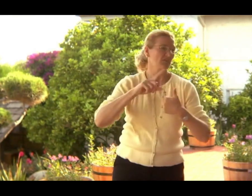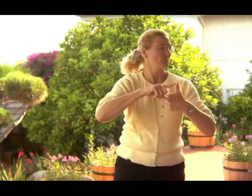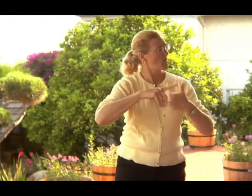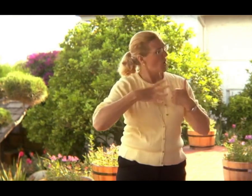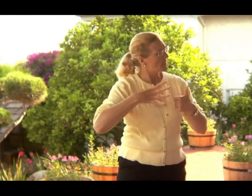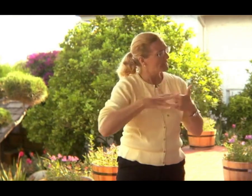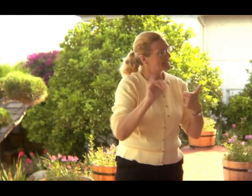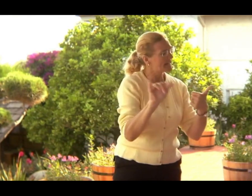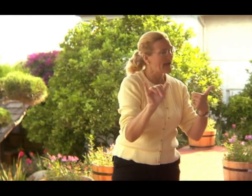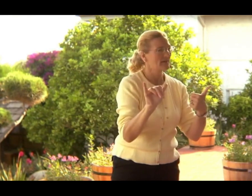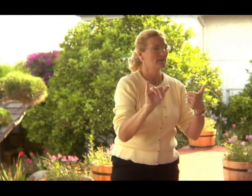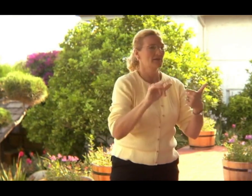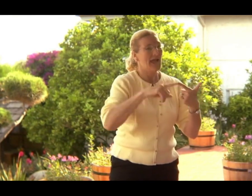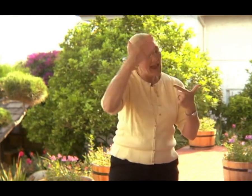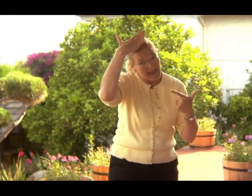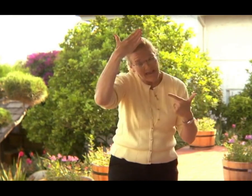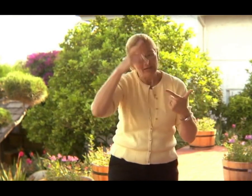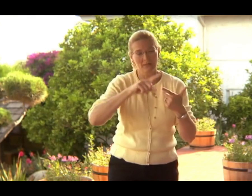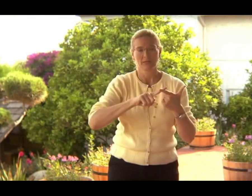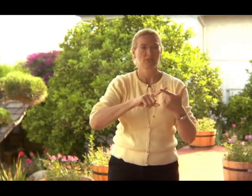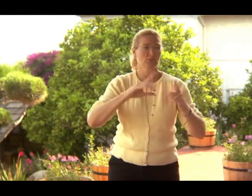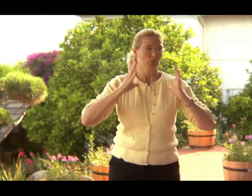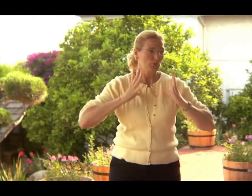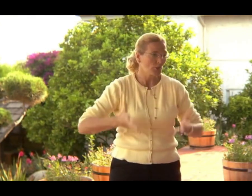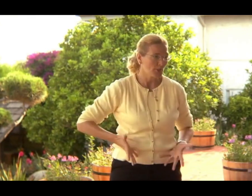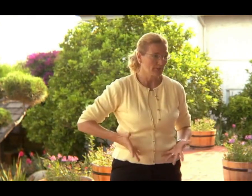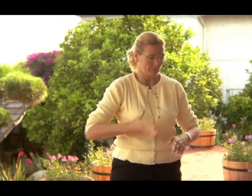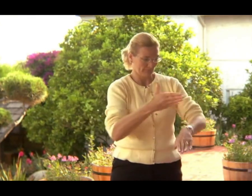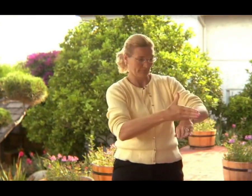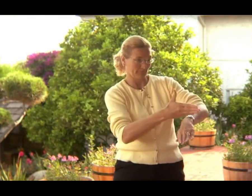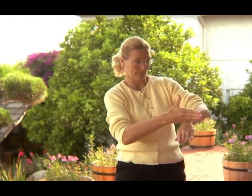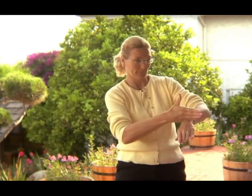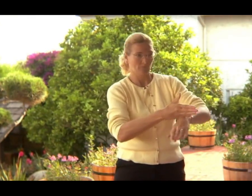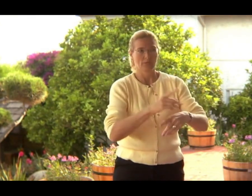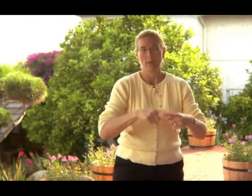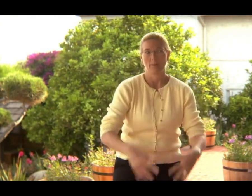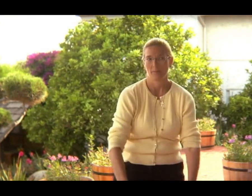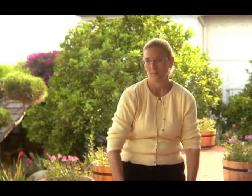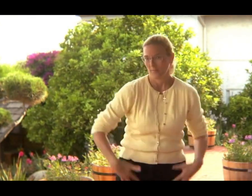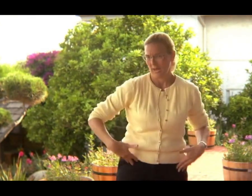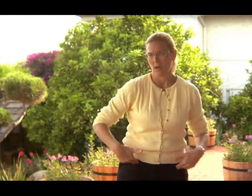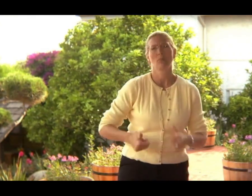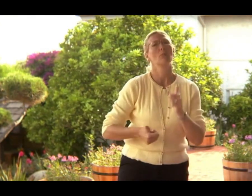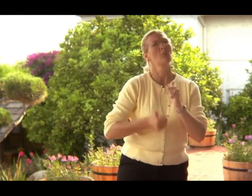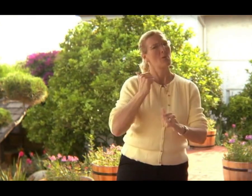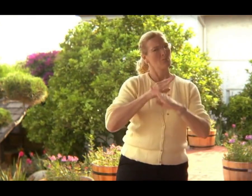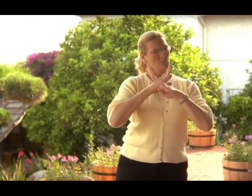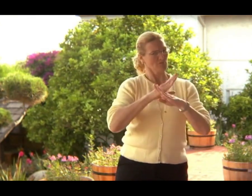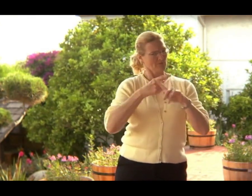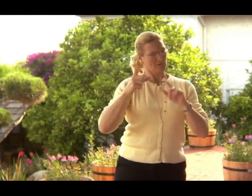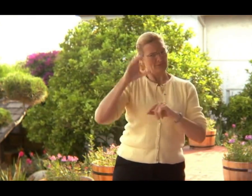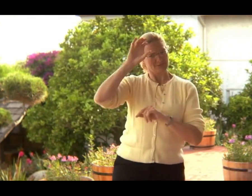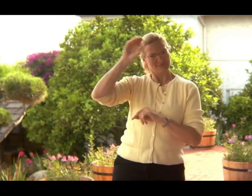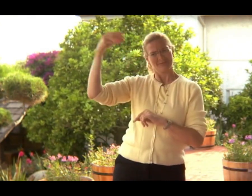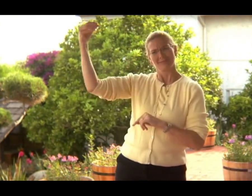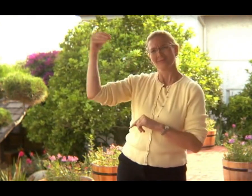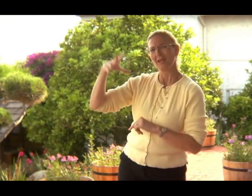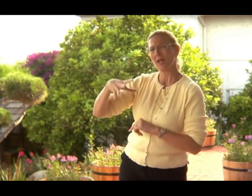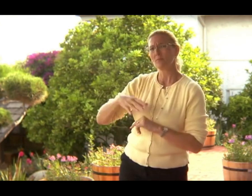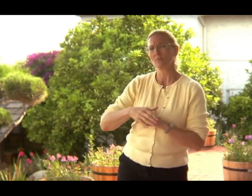sun. Protective clothing such as hats, long-sleeve shirts, and long pants give you the most protection from the sun.